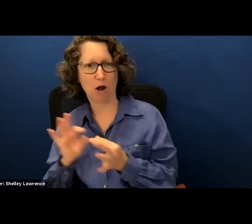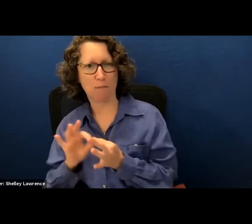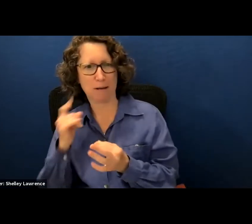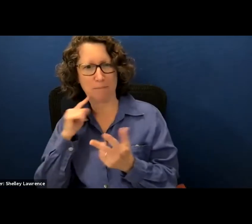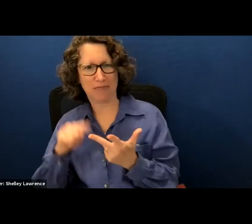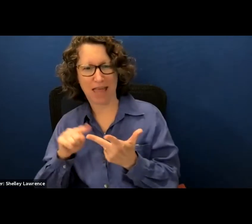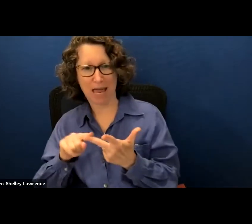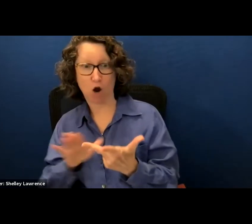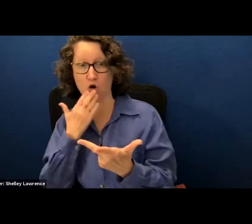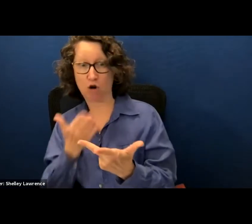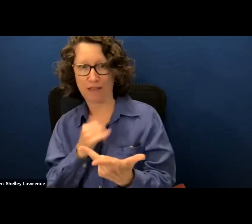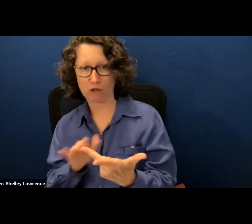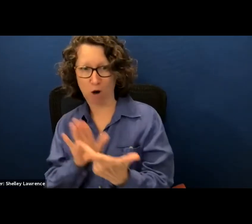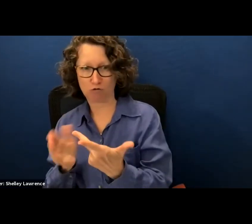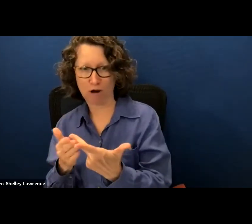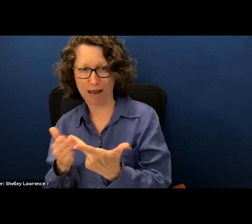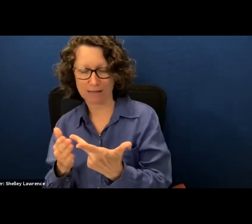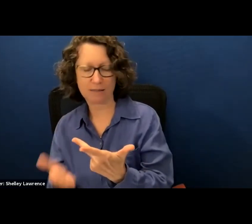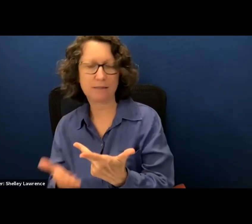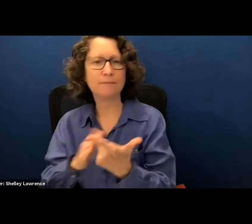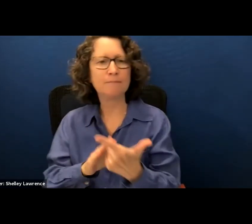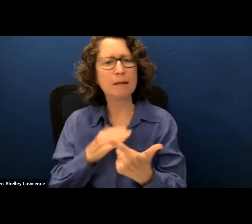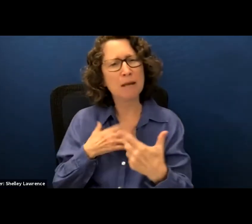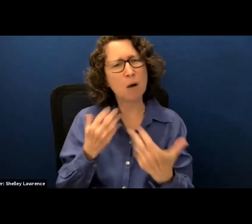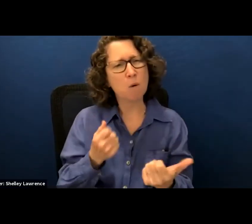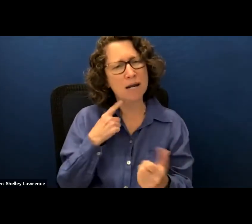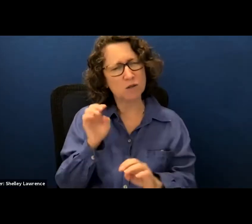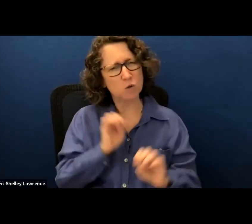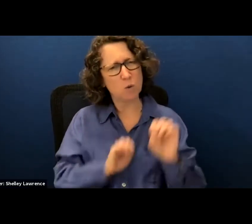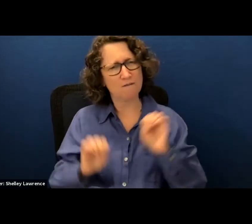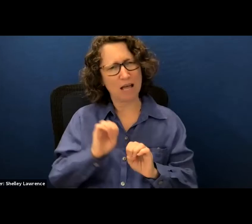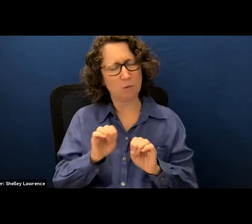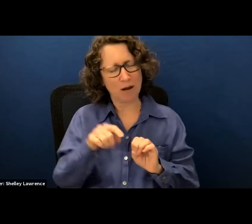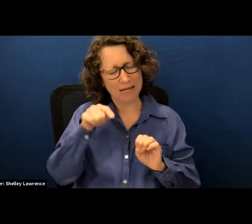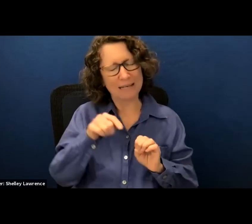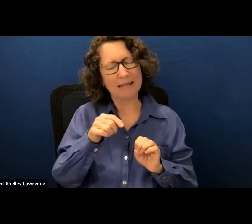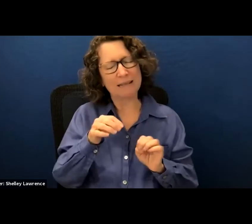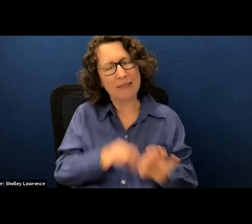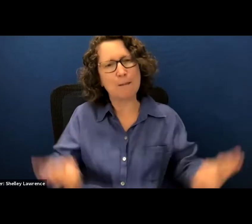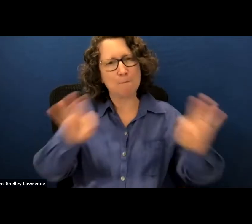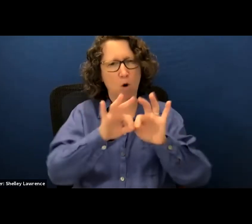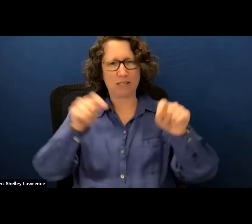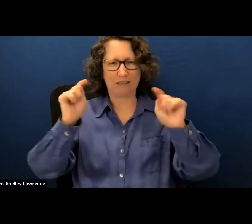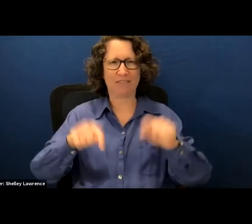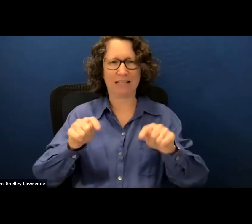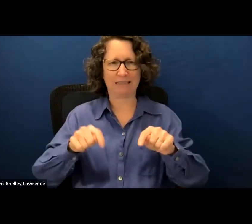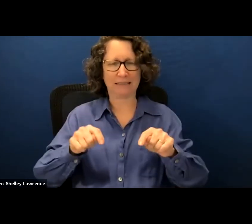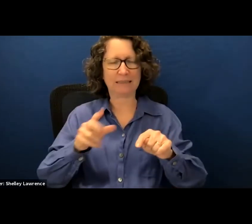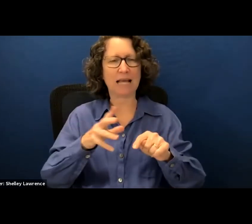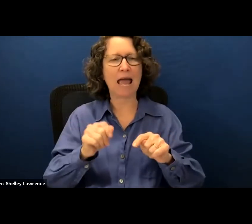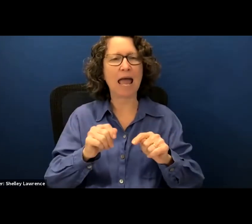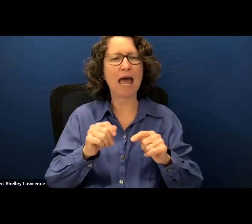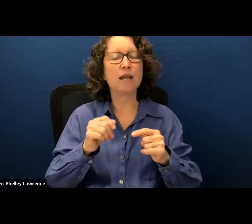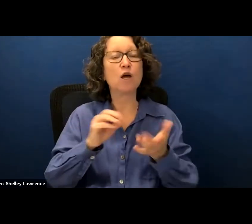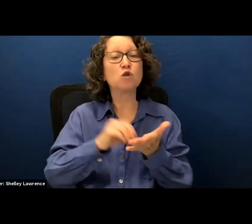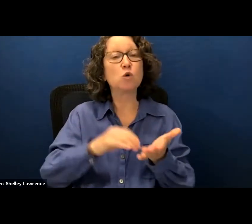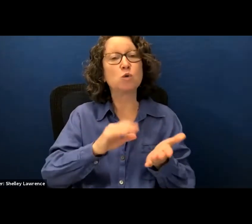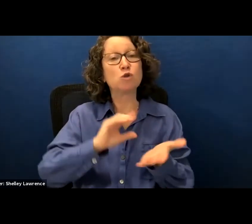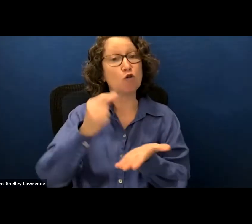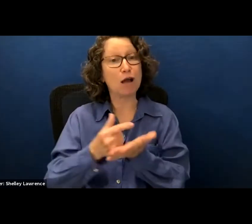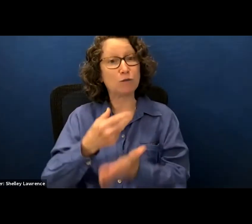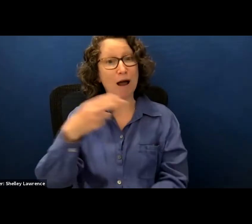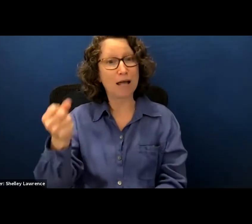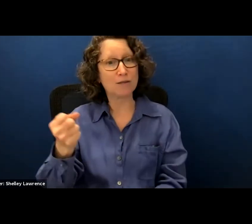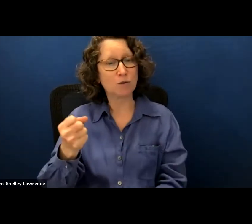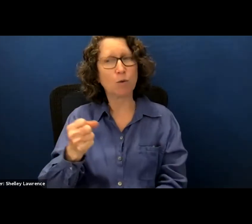thing to address. But I want us all to evaluate how important this is and what we want students to leave high school with. What actual